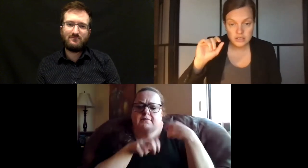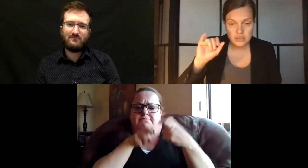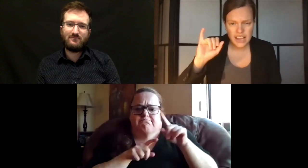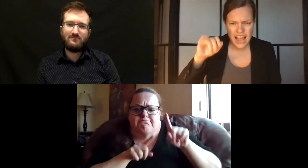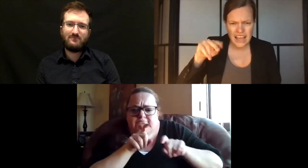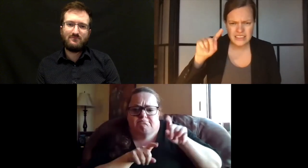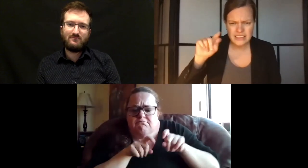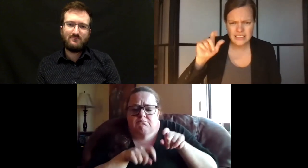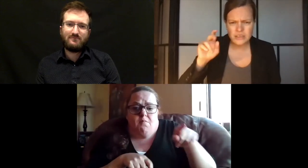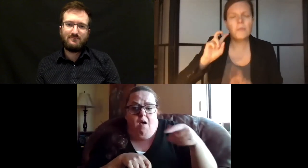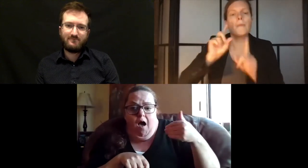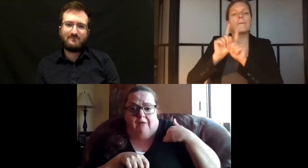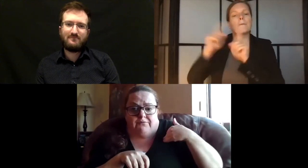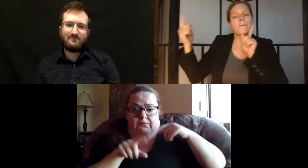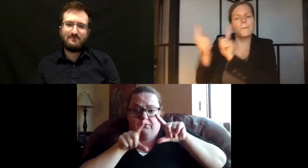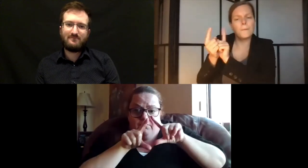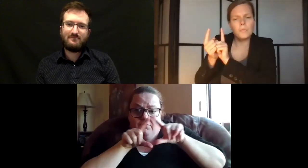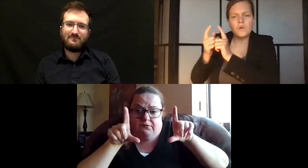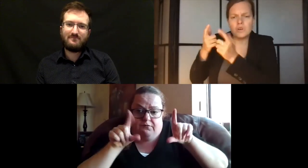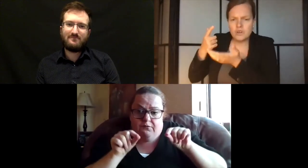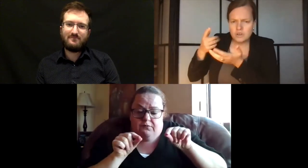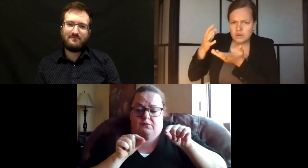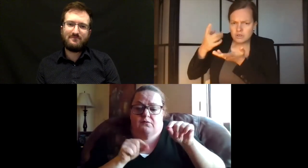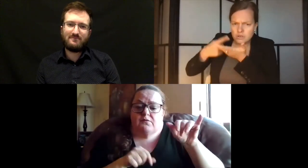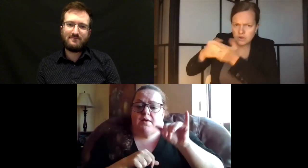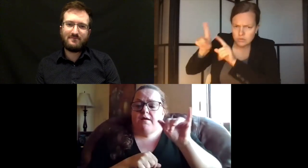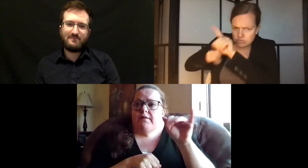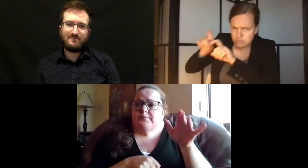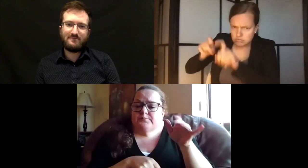First of all, we'll generally start with an intake for